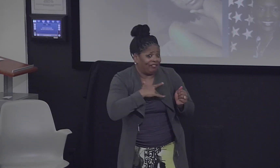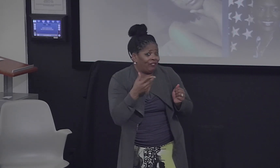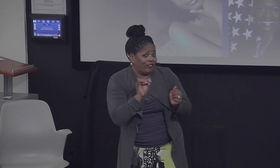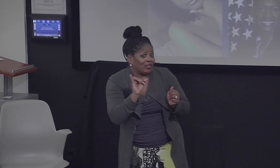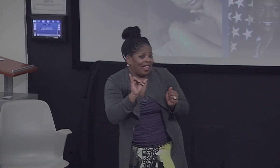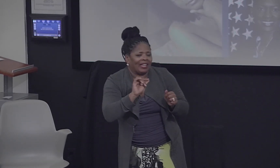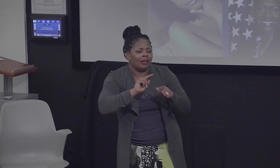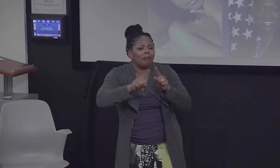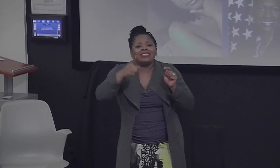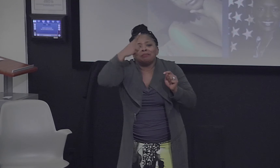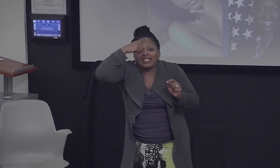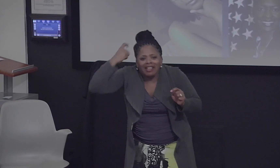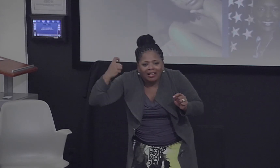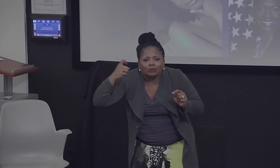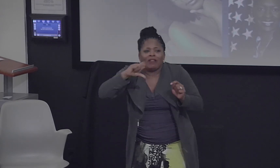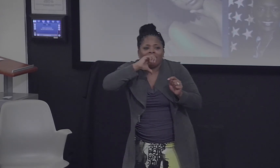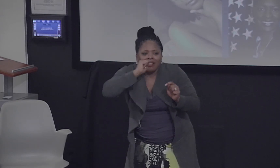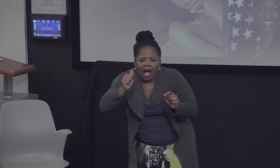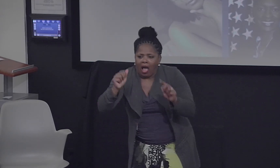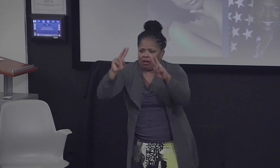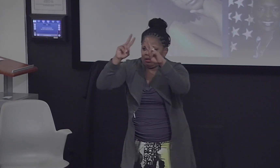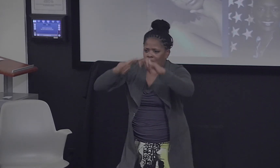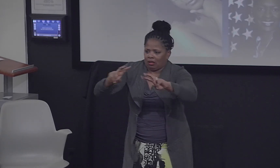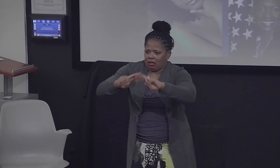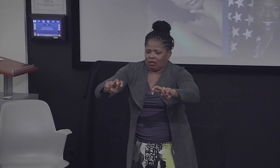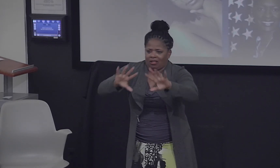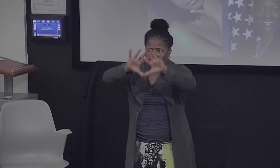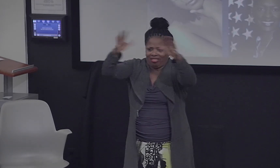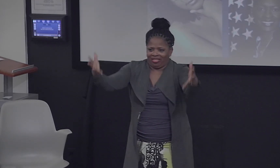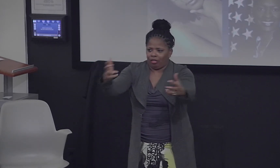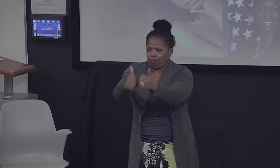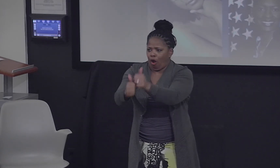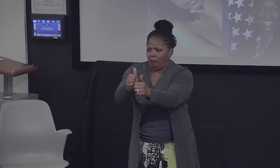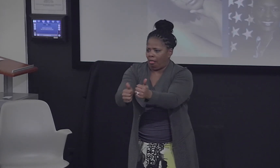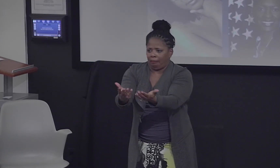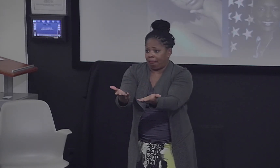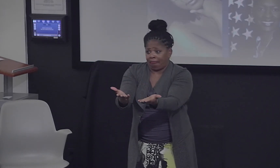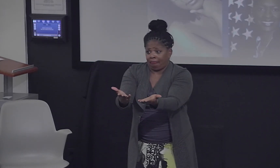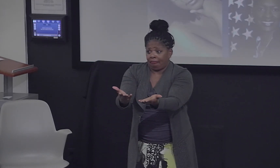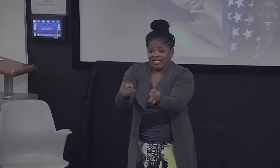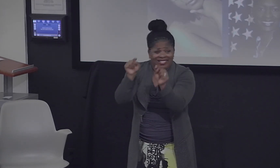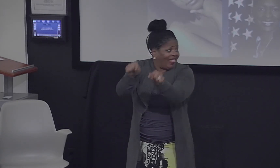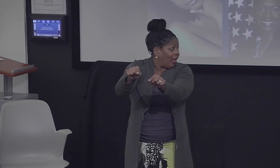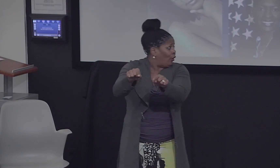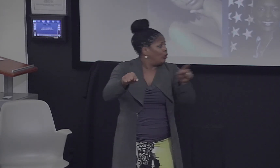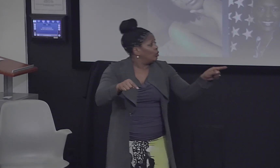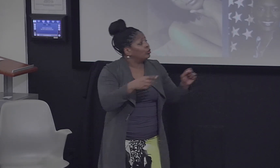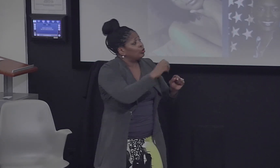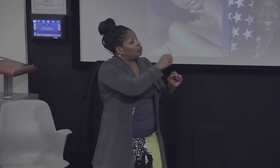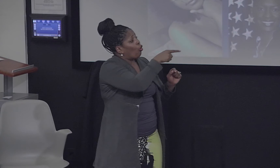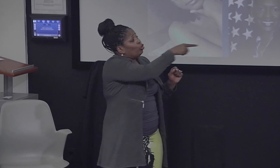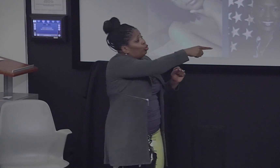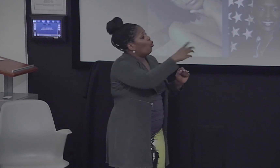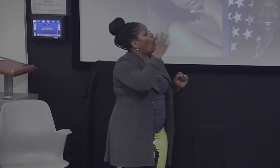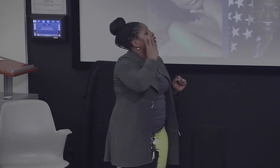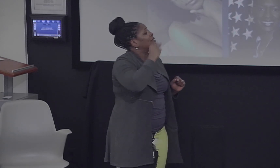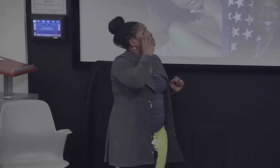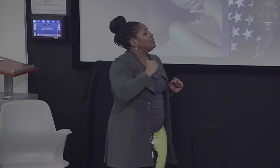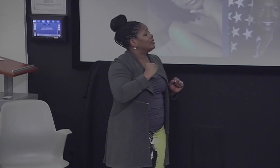And not to look at it personally, even though it feels like it. But we're all caught up with this in the whole